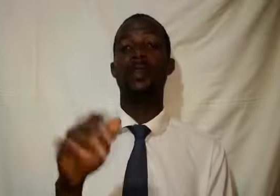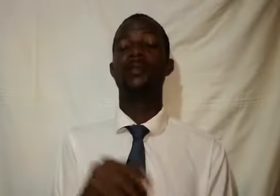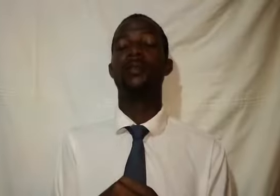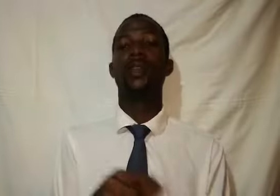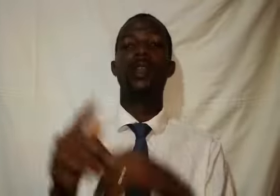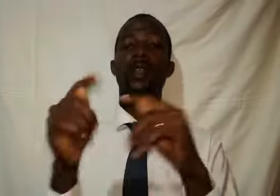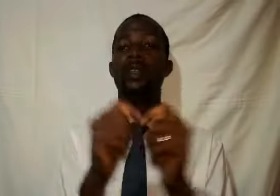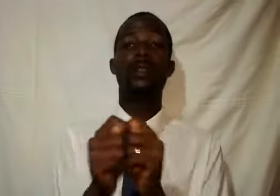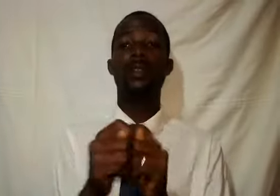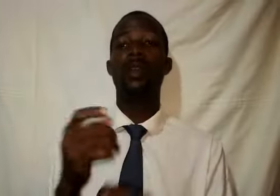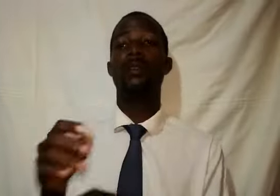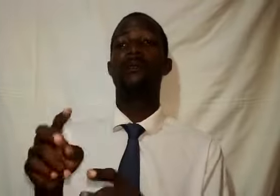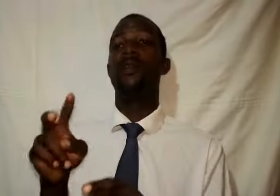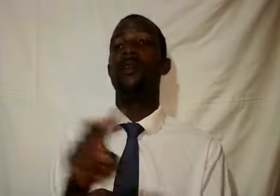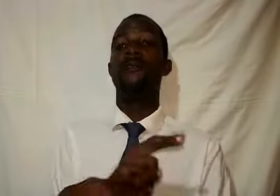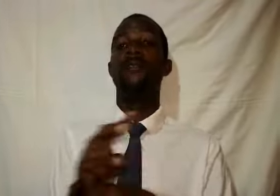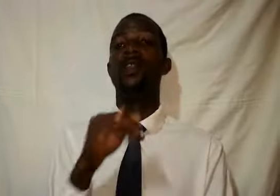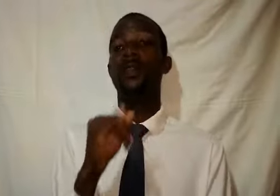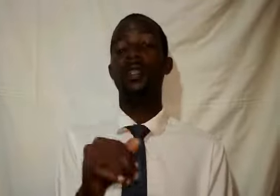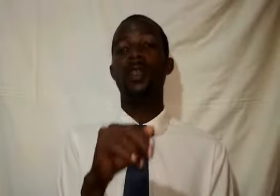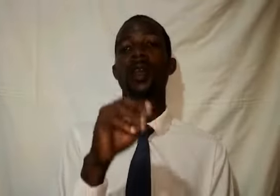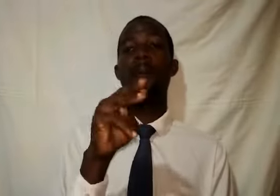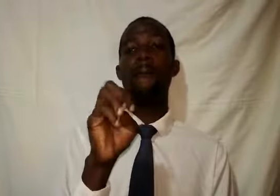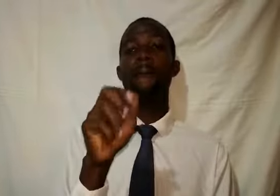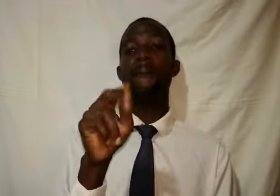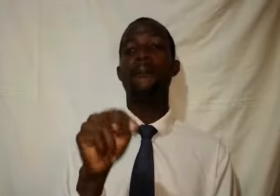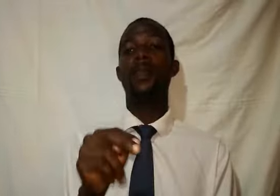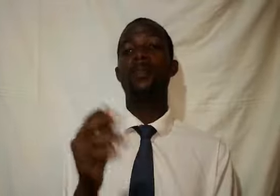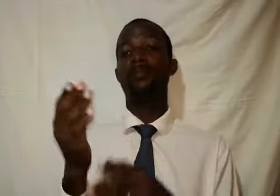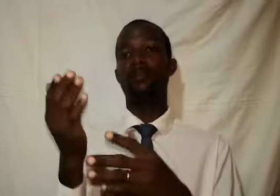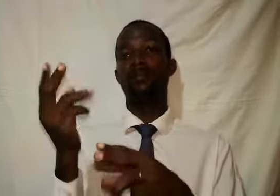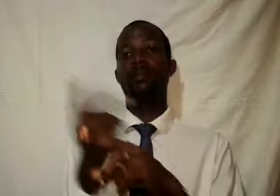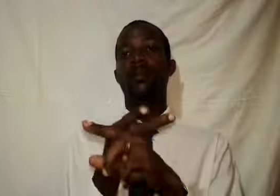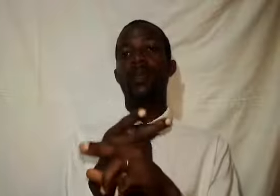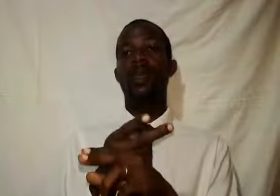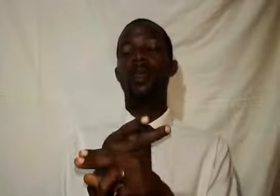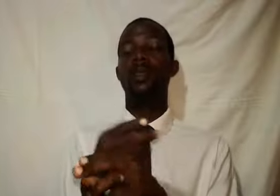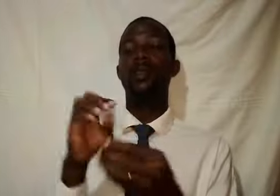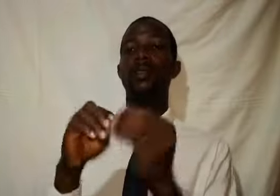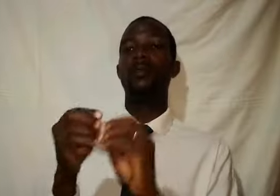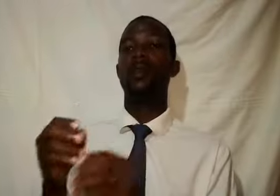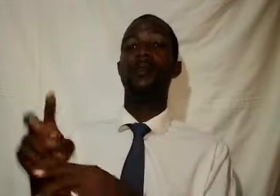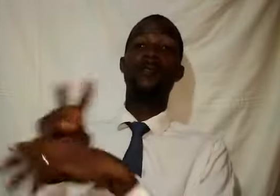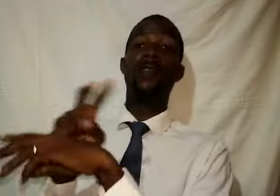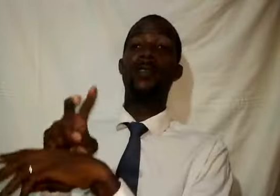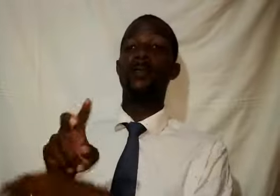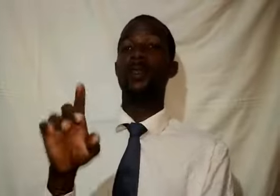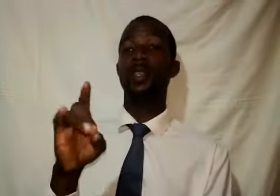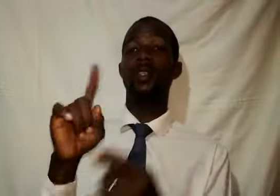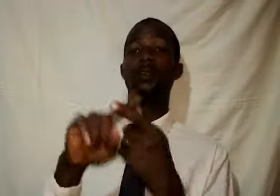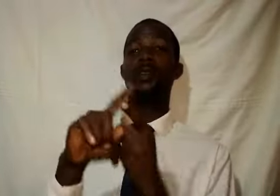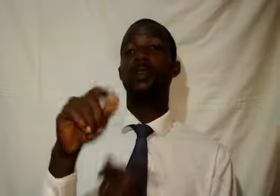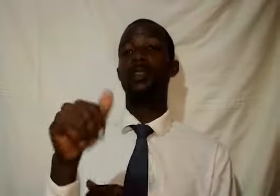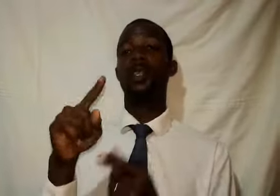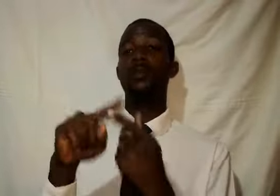the values equals mean multiplied by number of values. 8 plus 10 plus 9